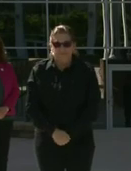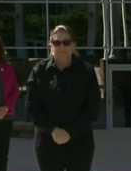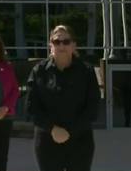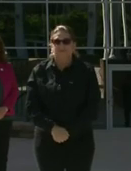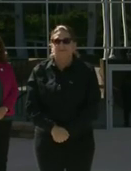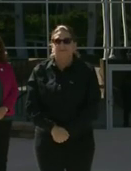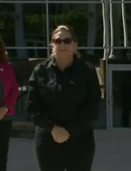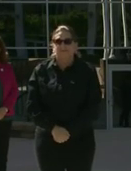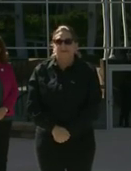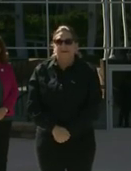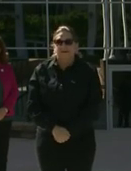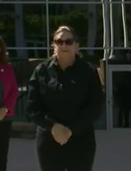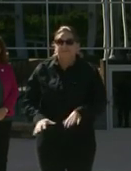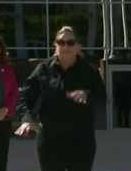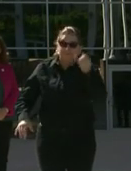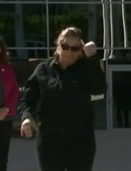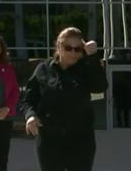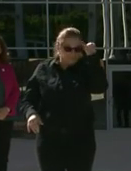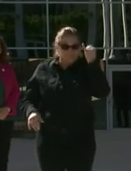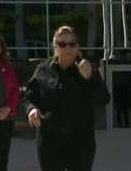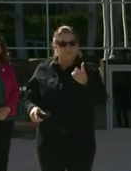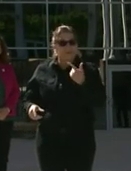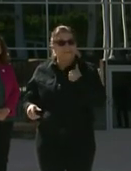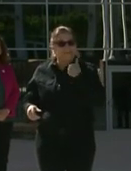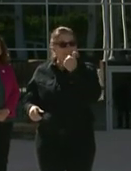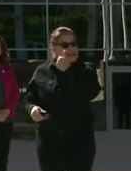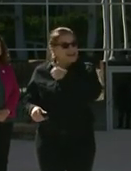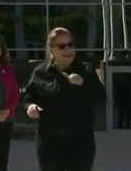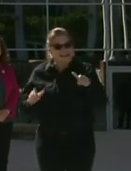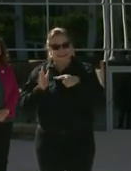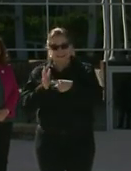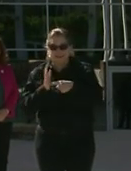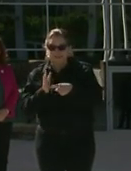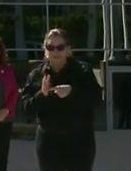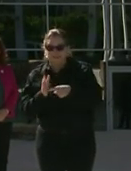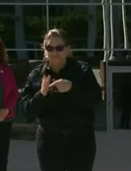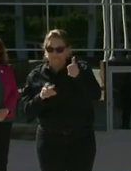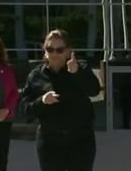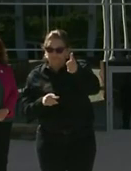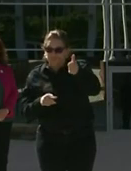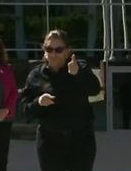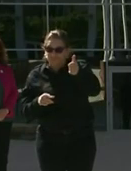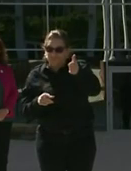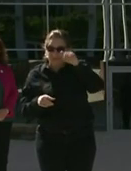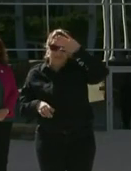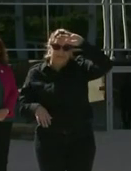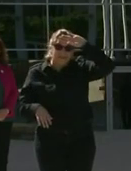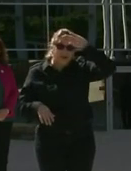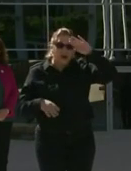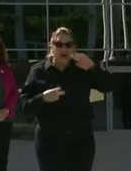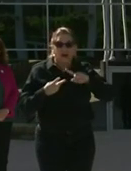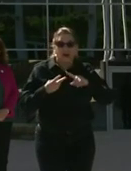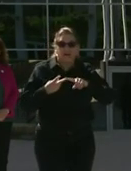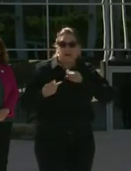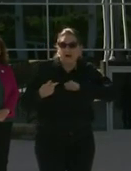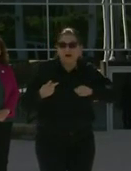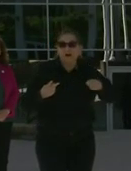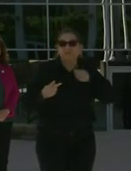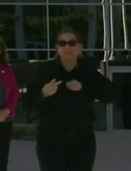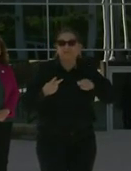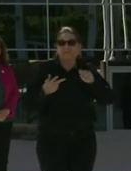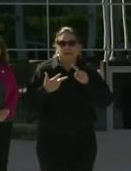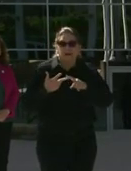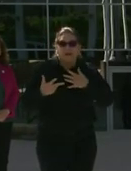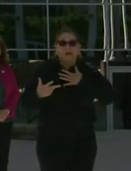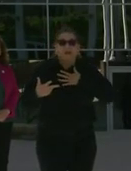If you have any symptoms, please watch for the fever, cough, and shortness of breath. Si tiene usted